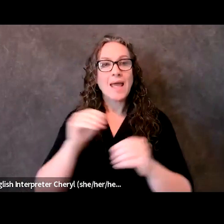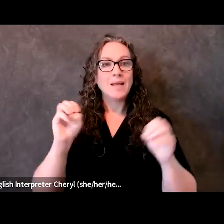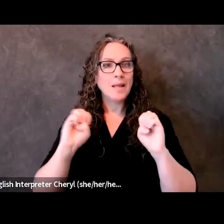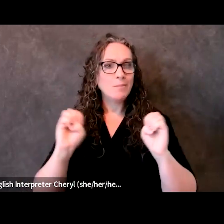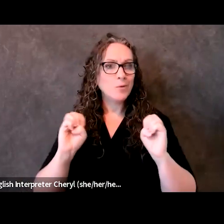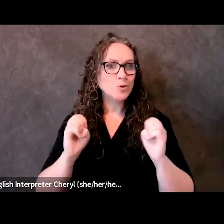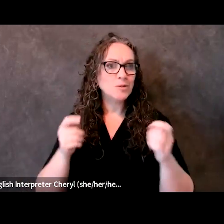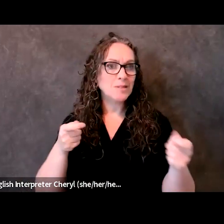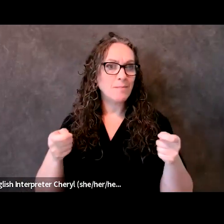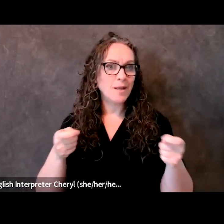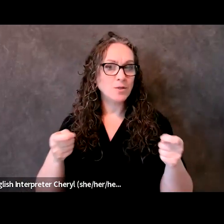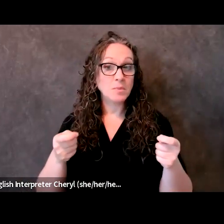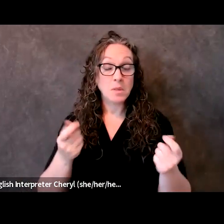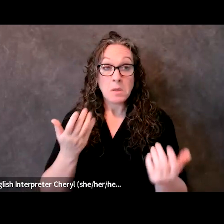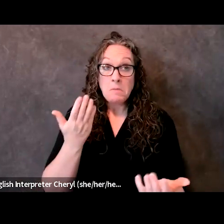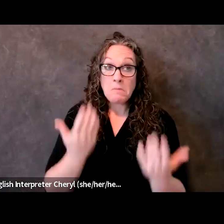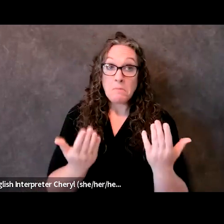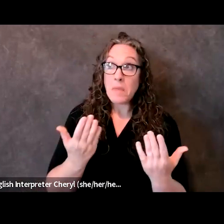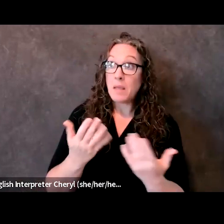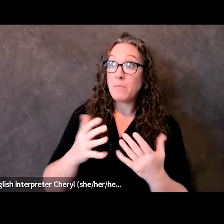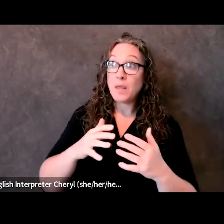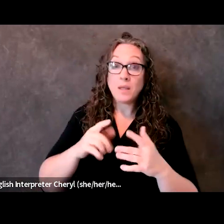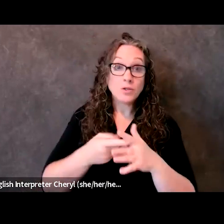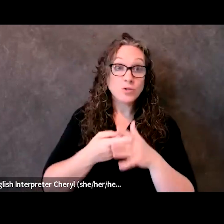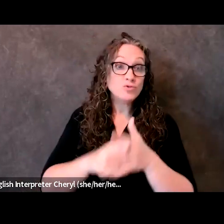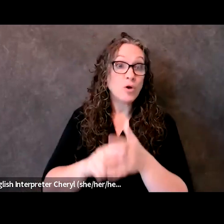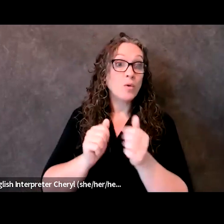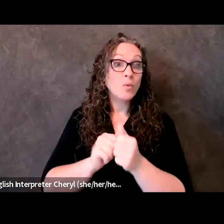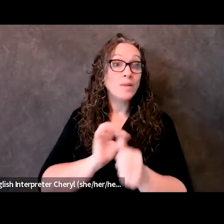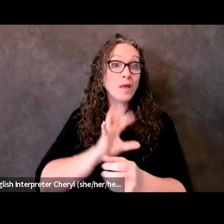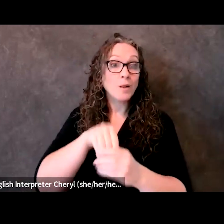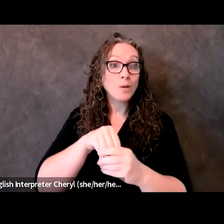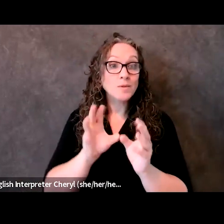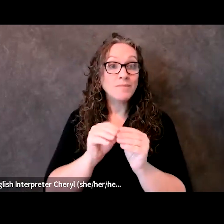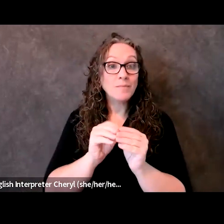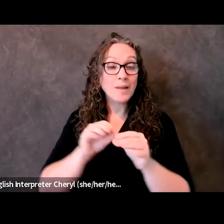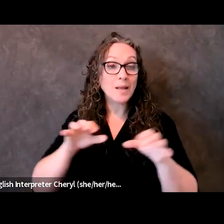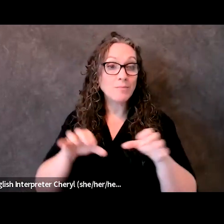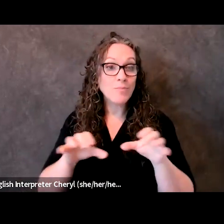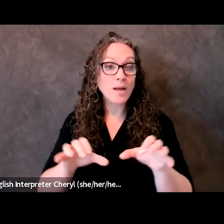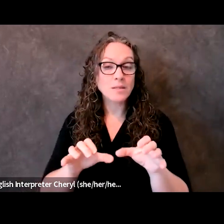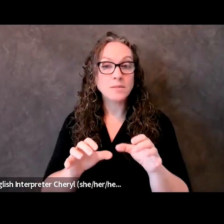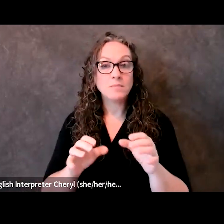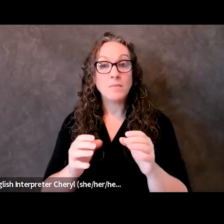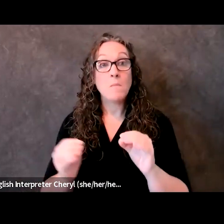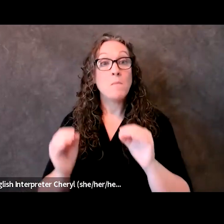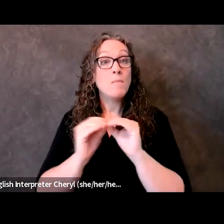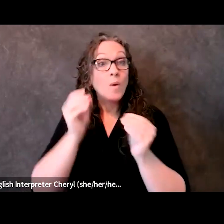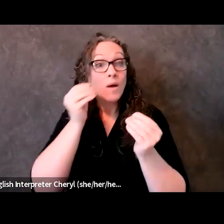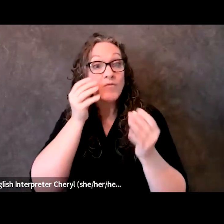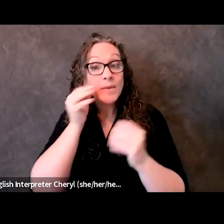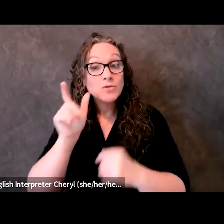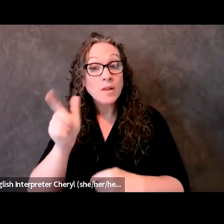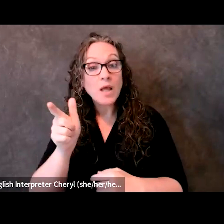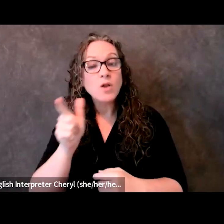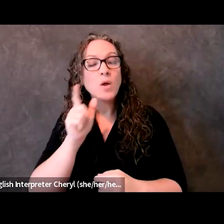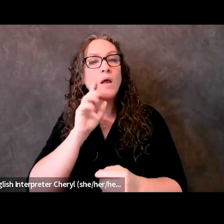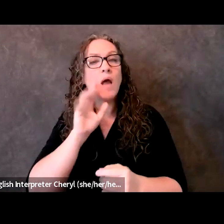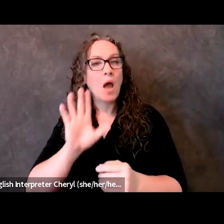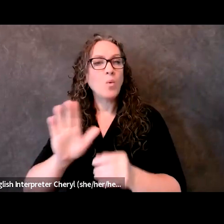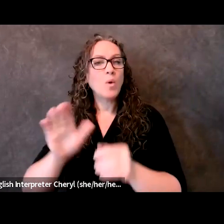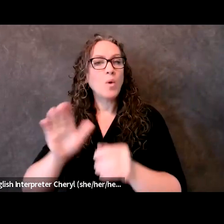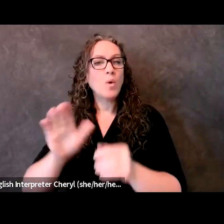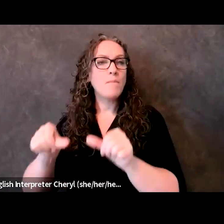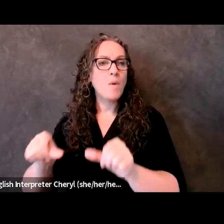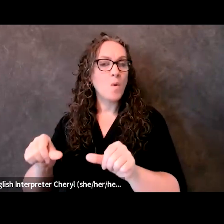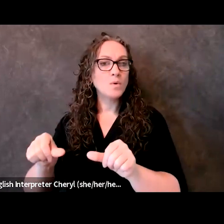with practicing inclusive meeting practices. And for more information, I will drop into the chat a link for